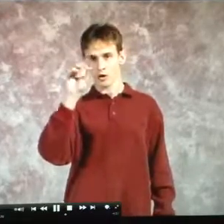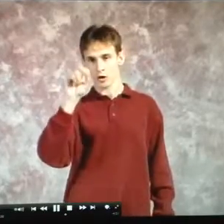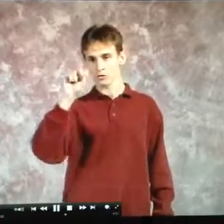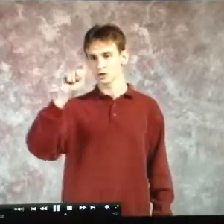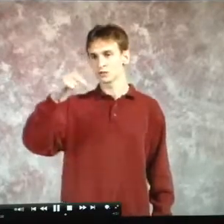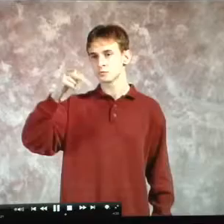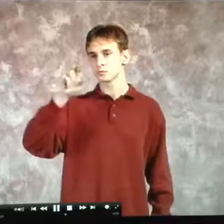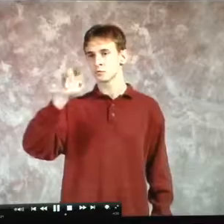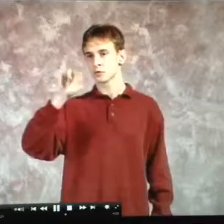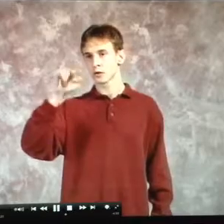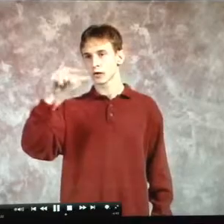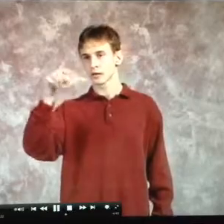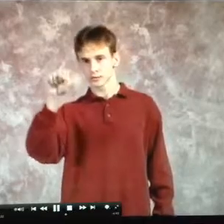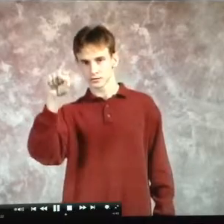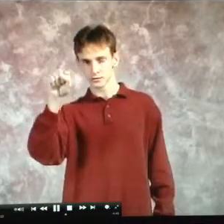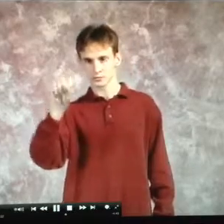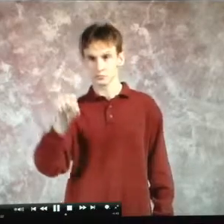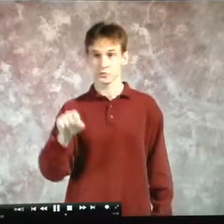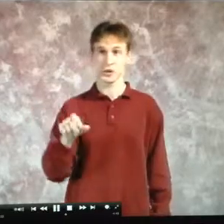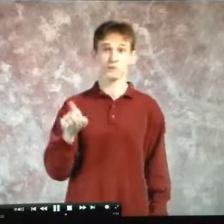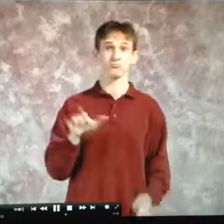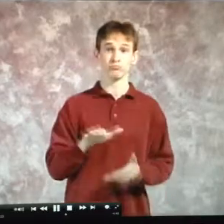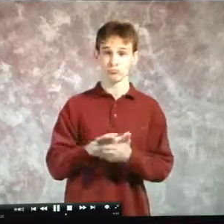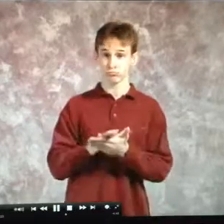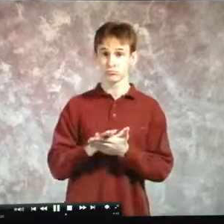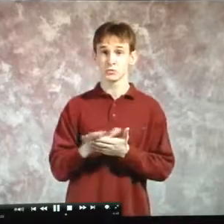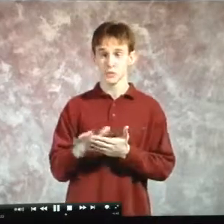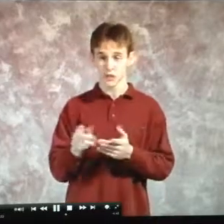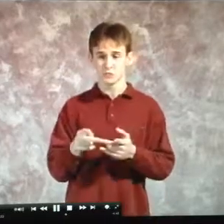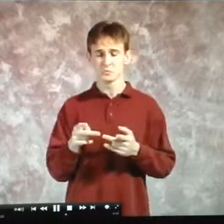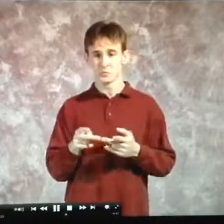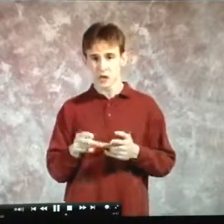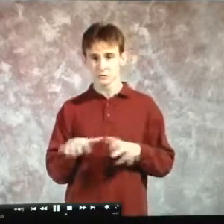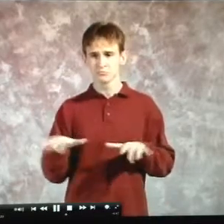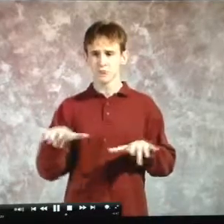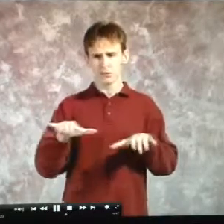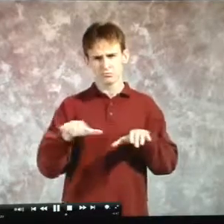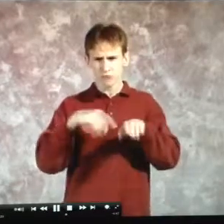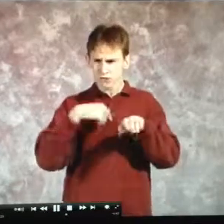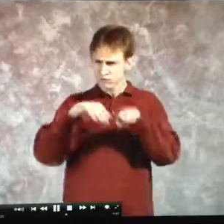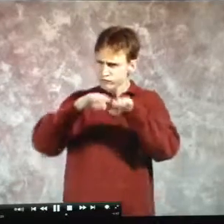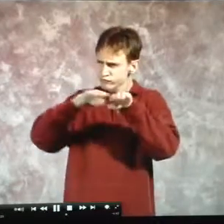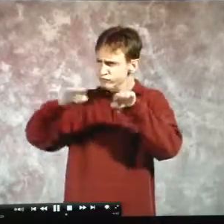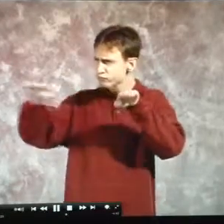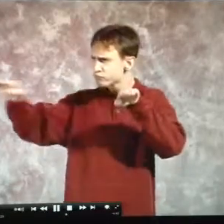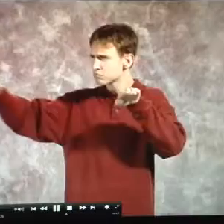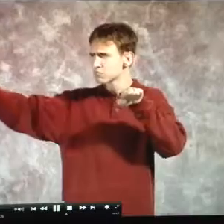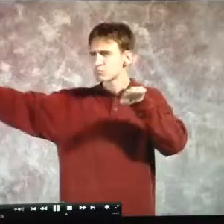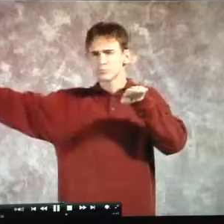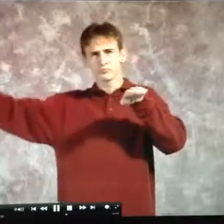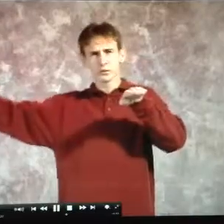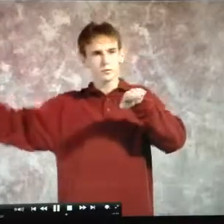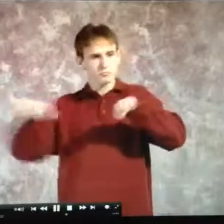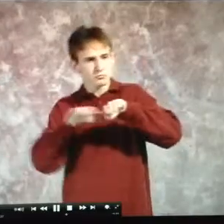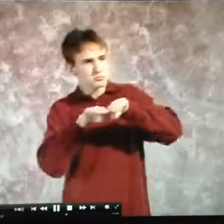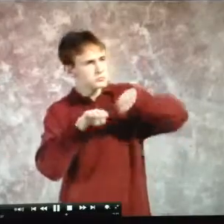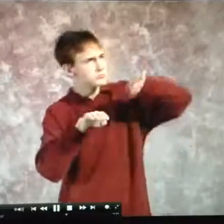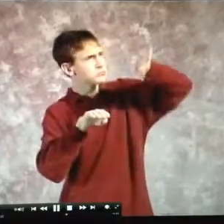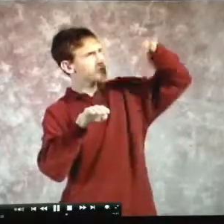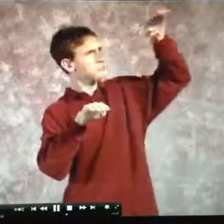to Colorado, Colorado Springs. It's a really nice place. I mean, it was really flat, and